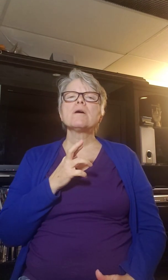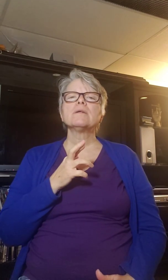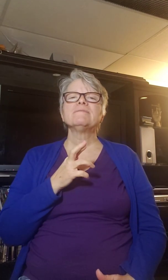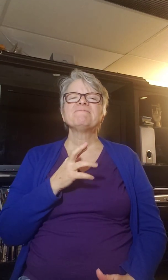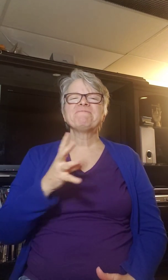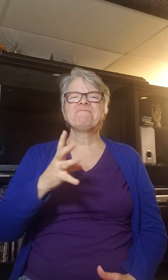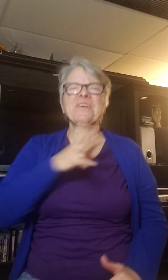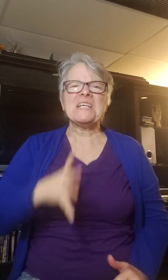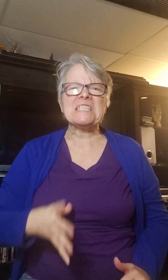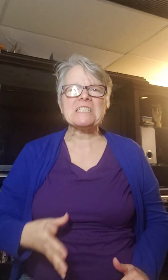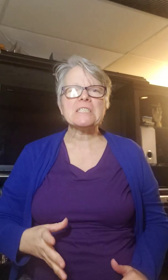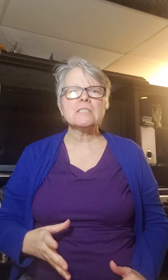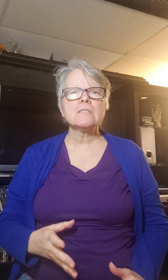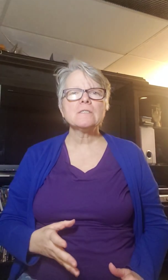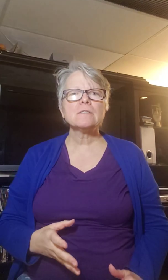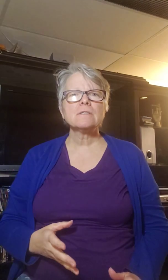Or fine.